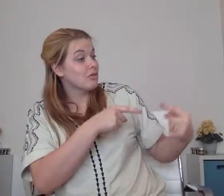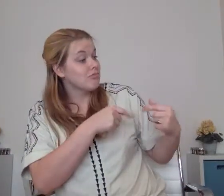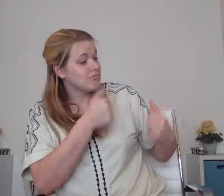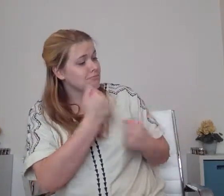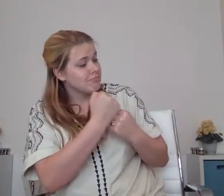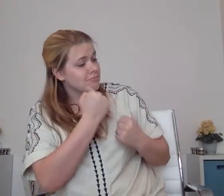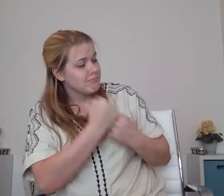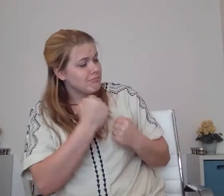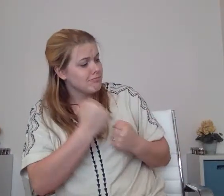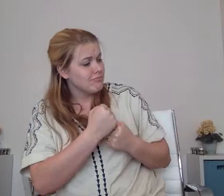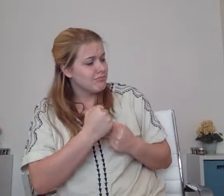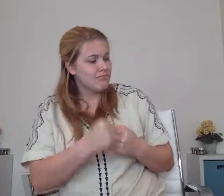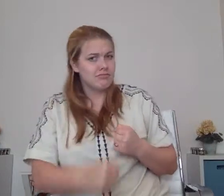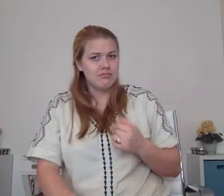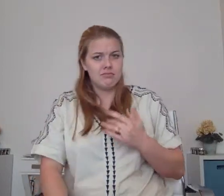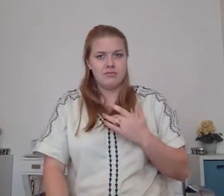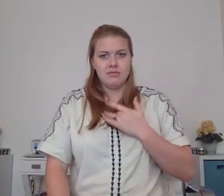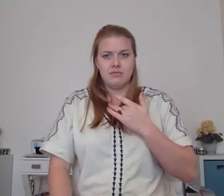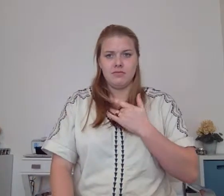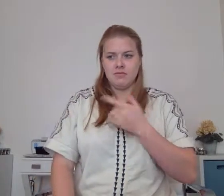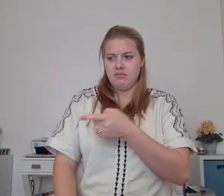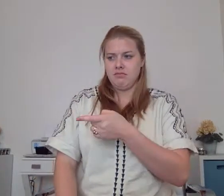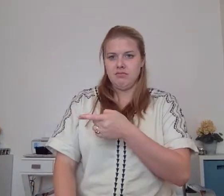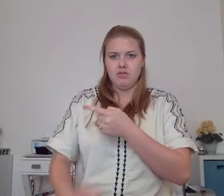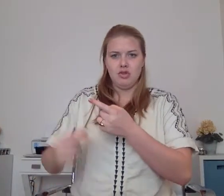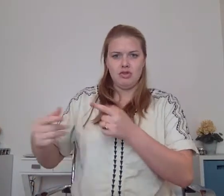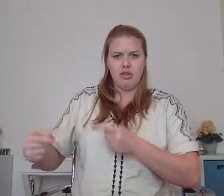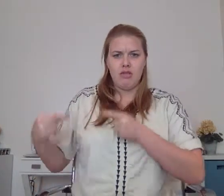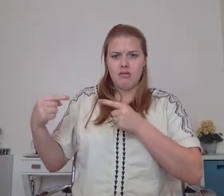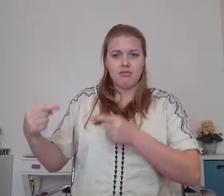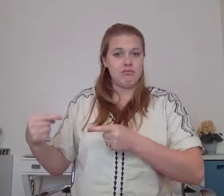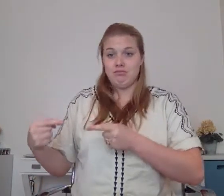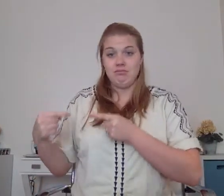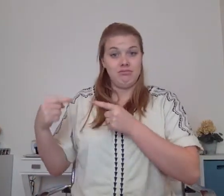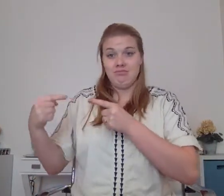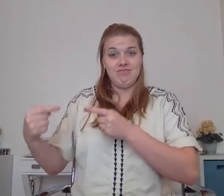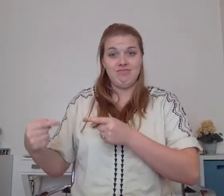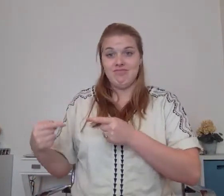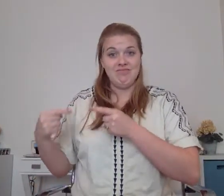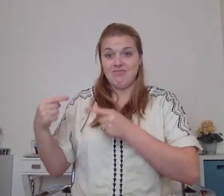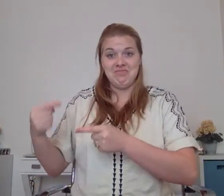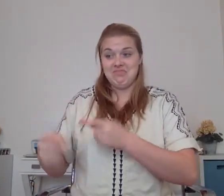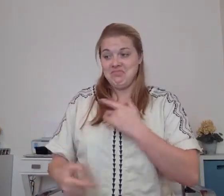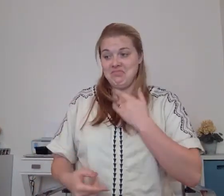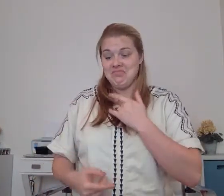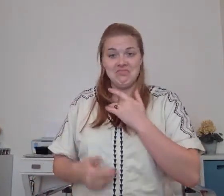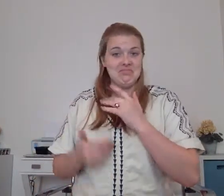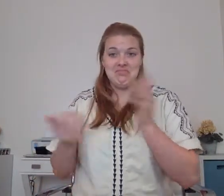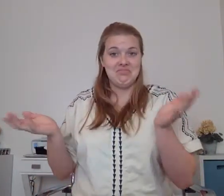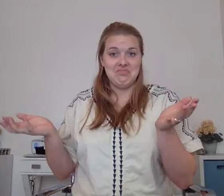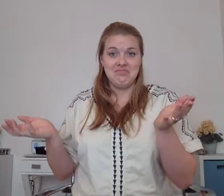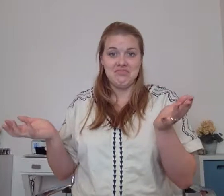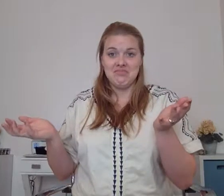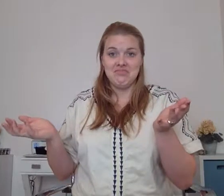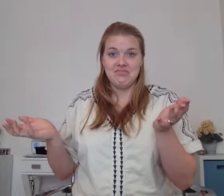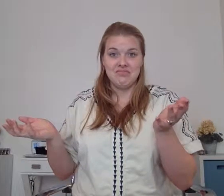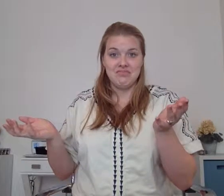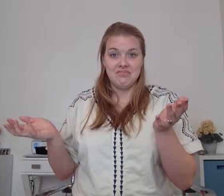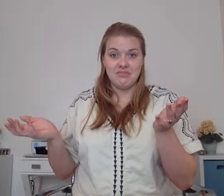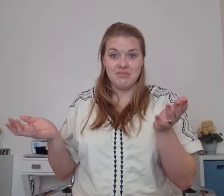they themselves did not have to struggle for the basics of democracy anymore, because they were beyond